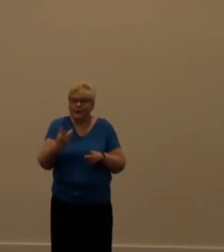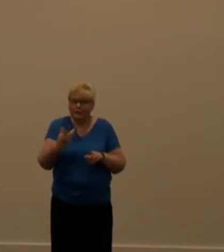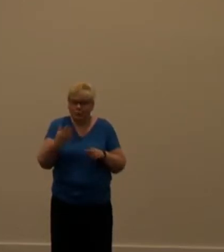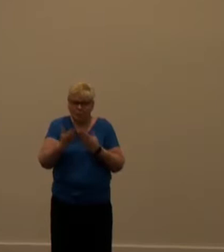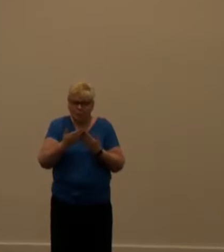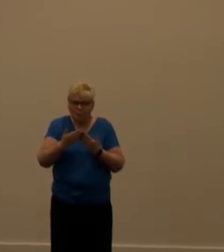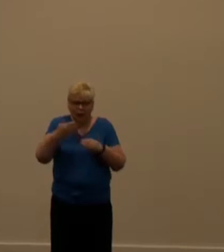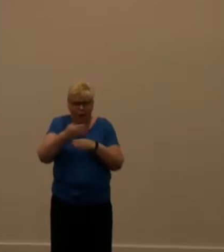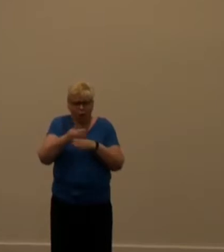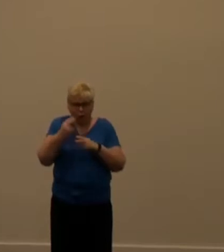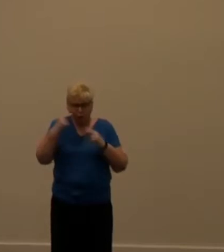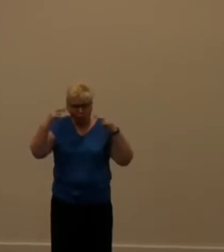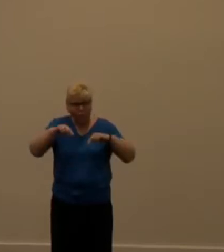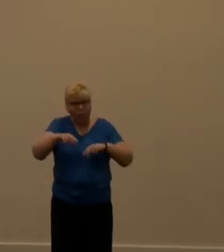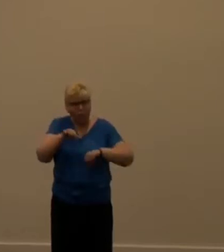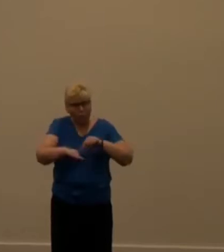actually overlooking the process.